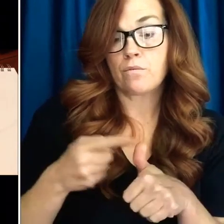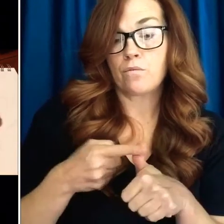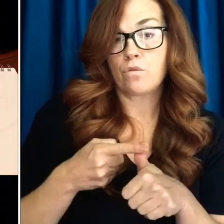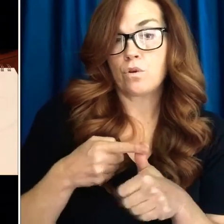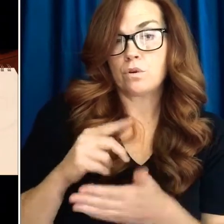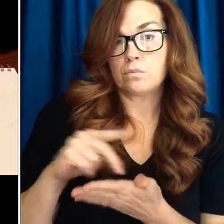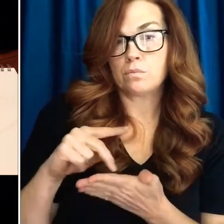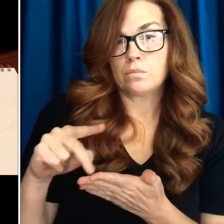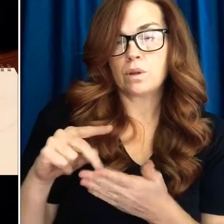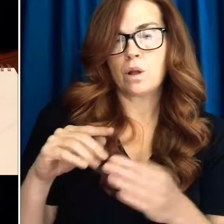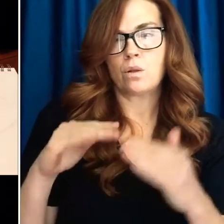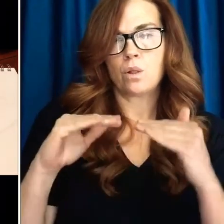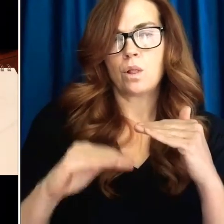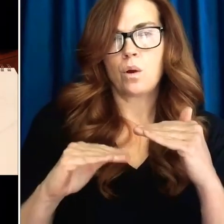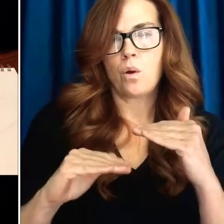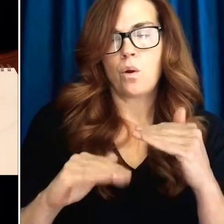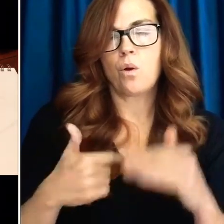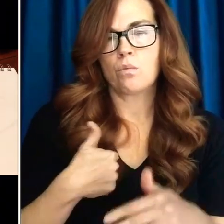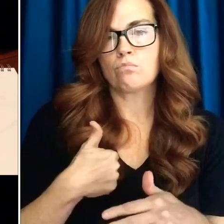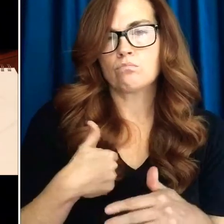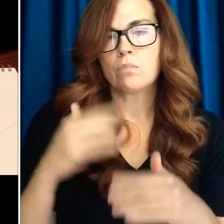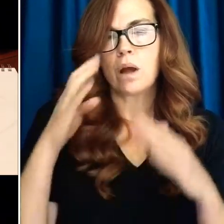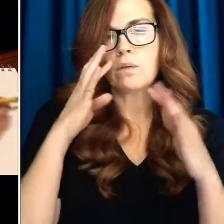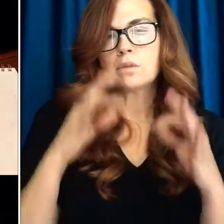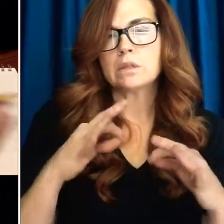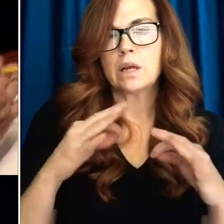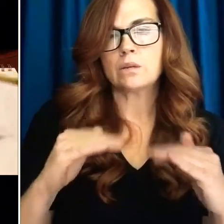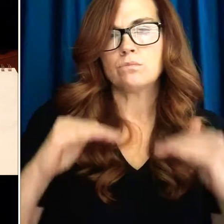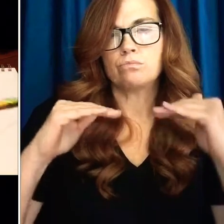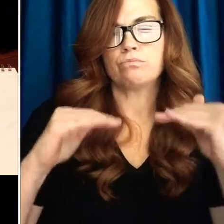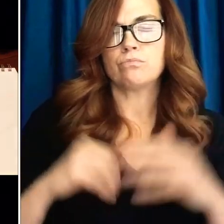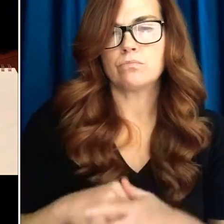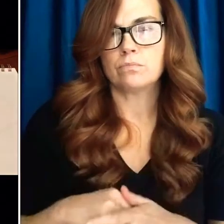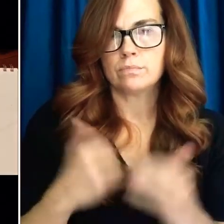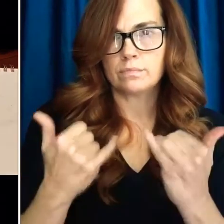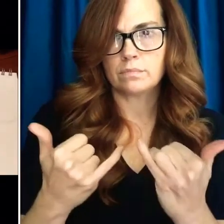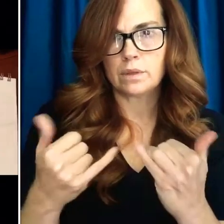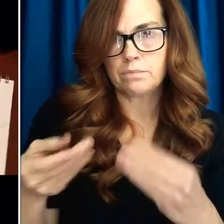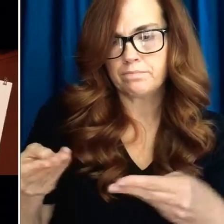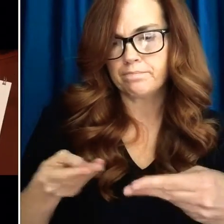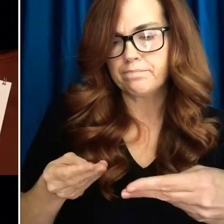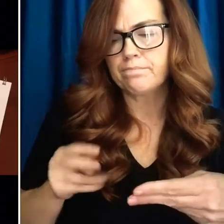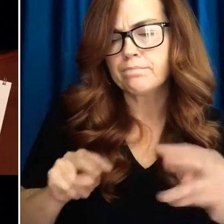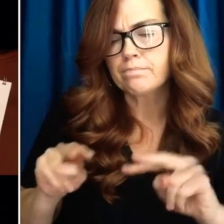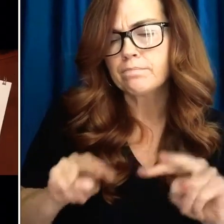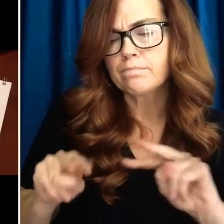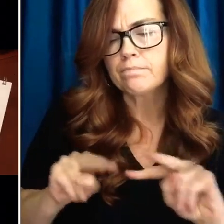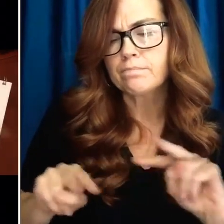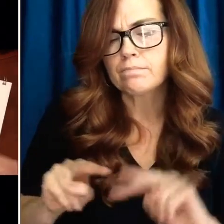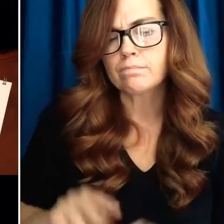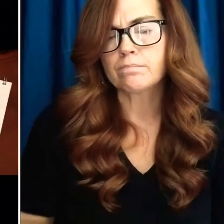original marking I had here that was too low. Let me turn it towards me so I can see what it looks like.